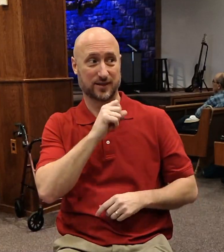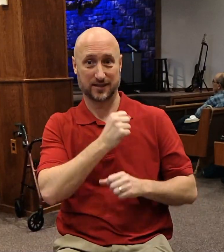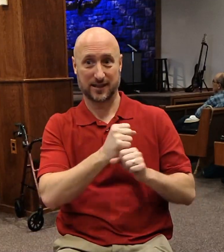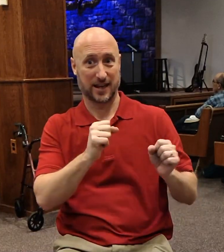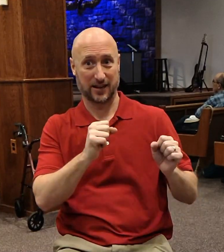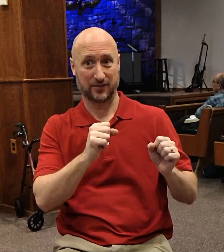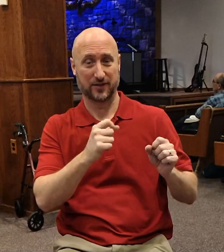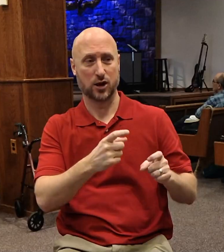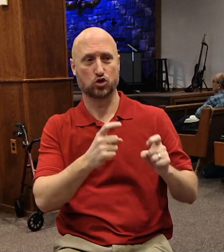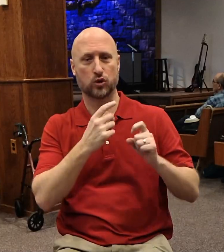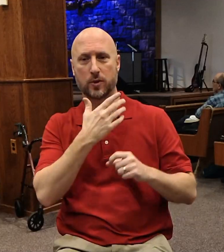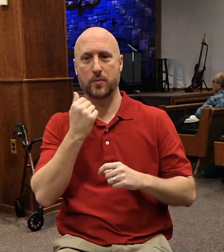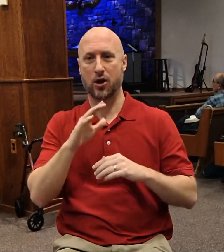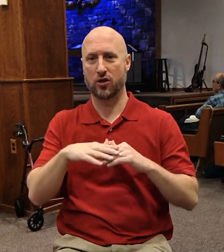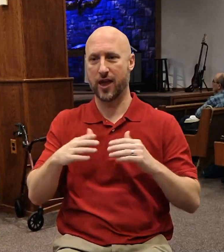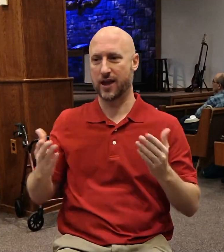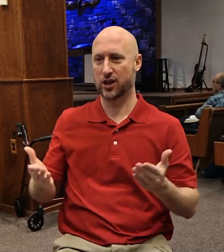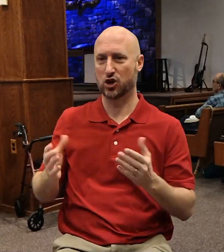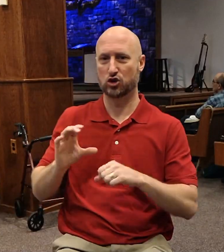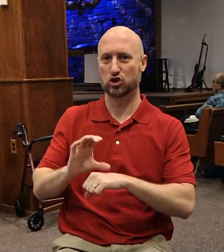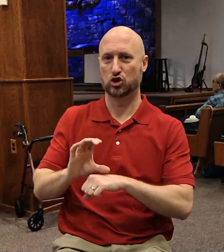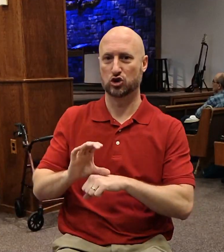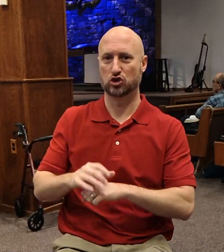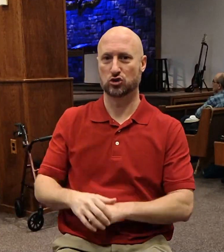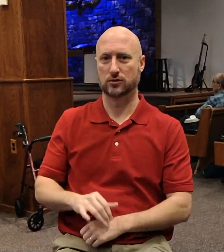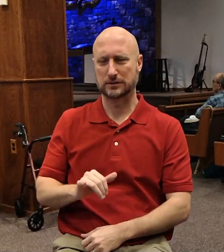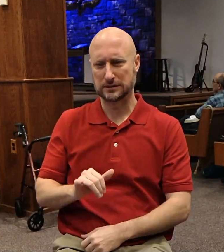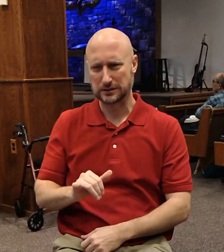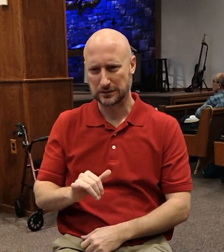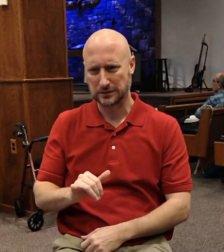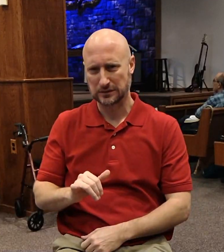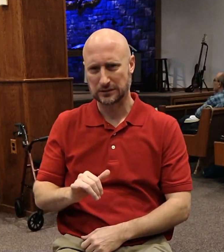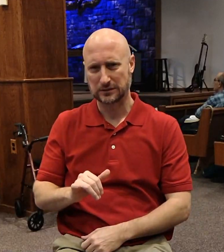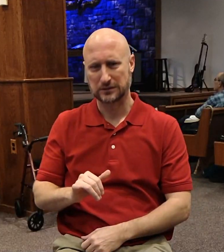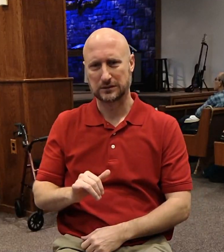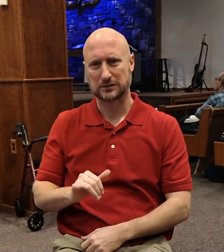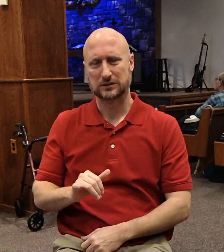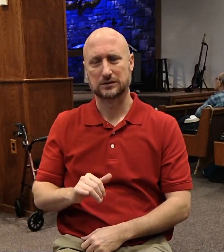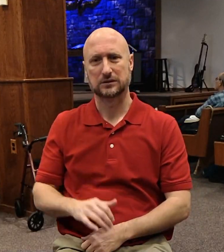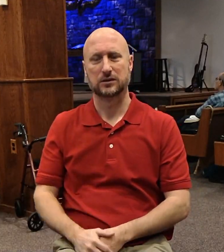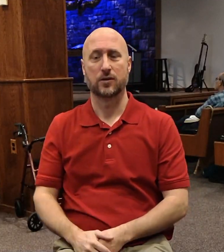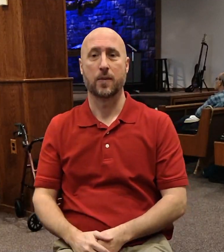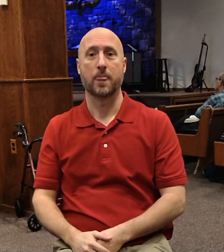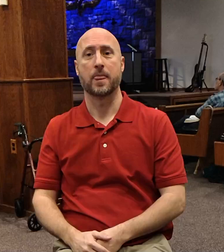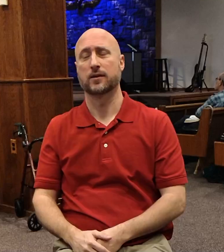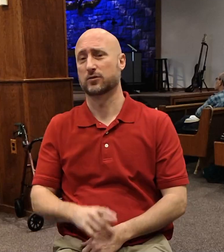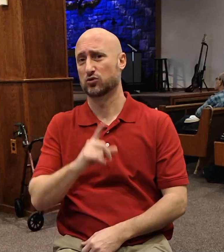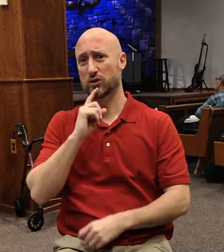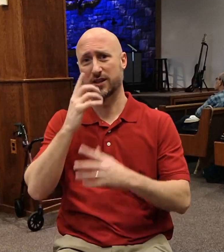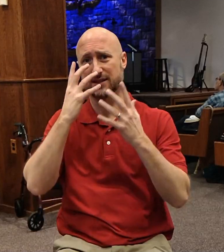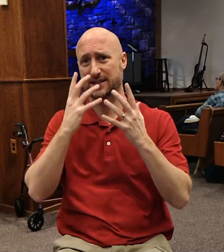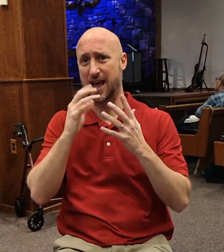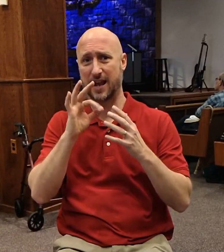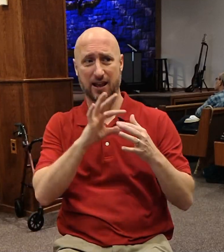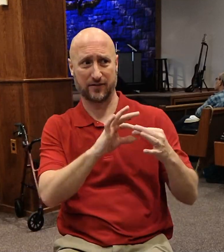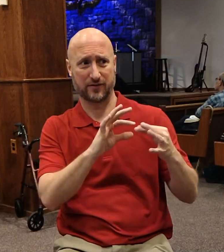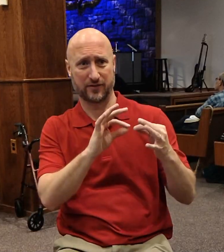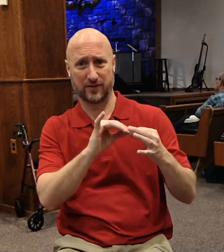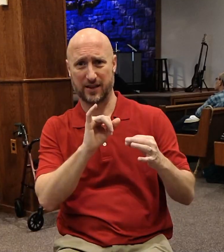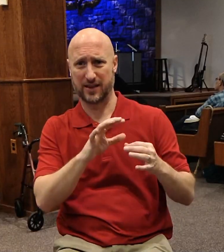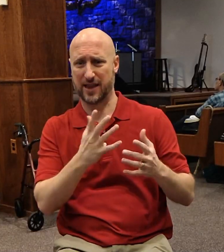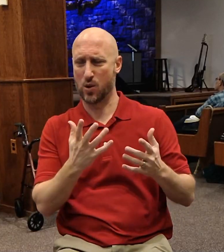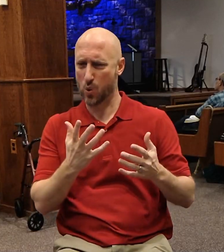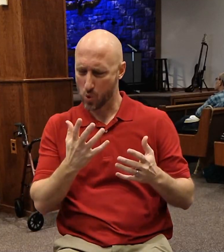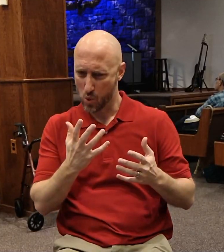treated here. Now sometimes they're just a complainer and they need to go back and check it out. But you know how sad when someone says that and they